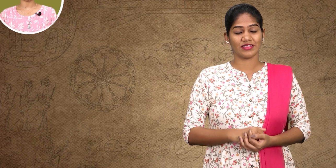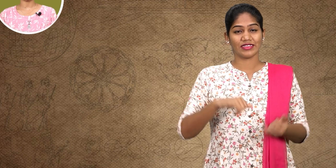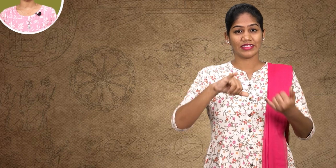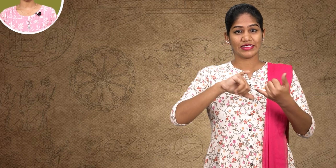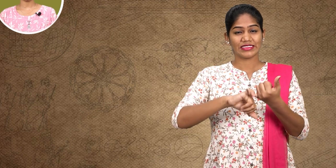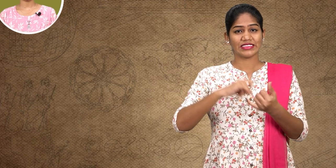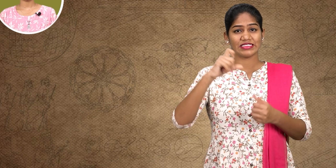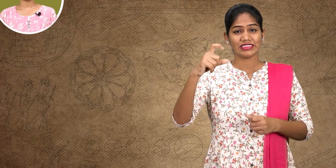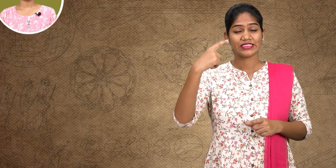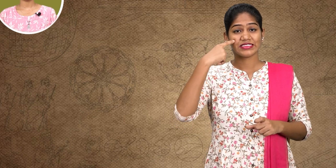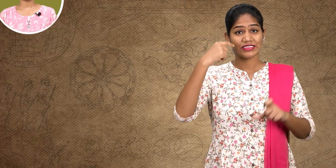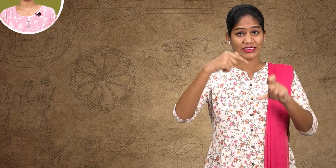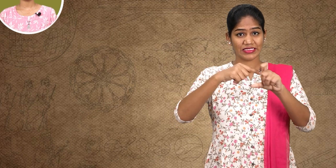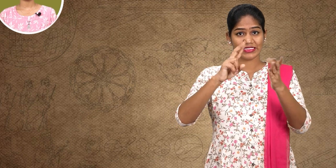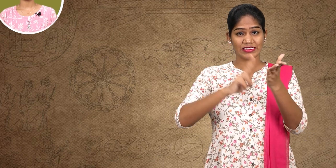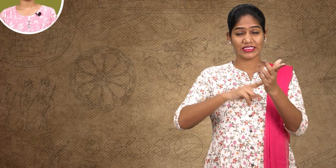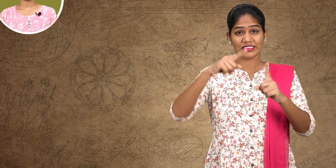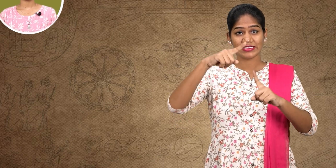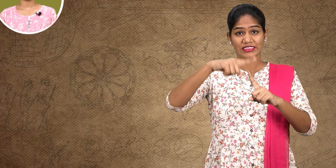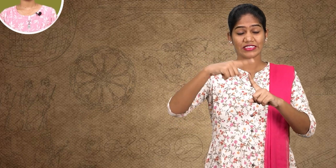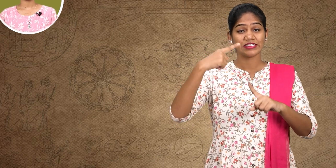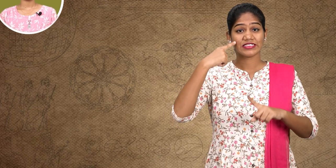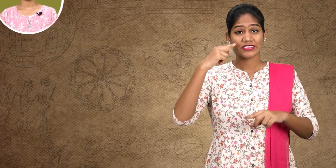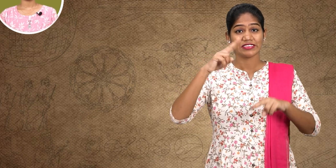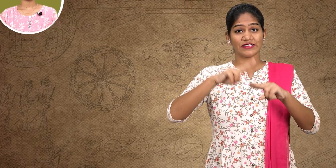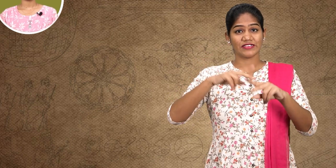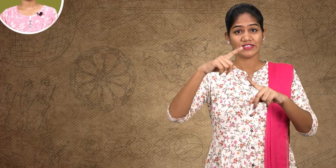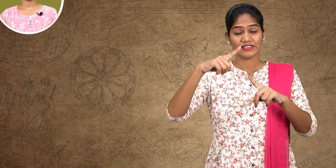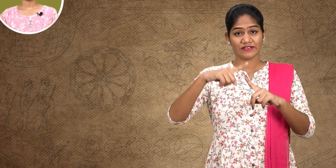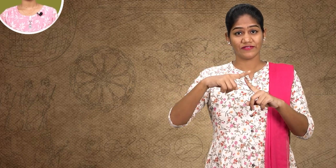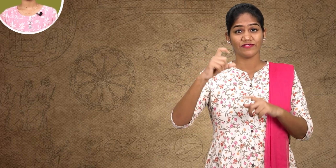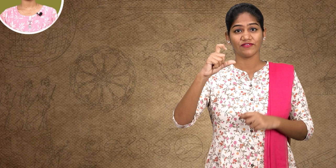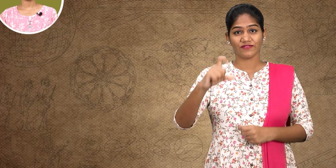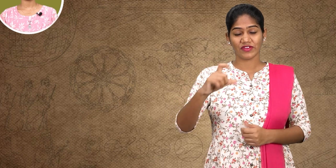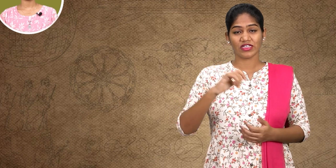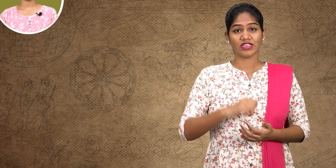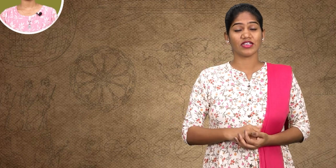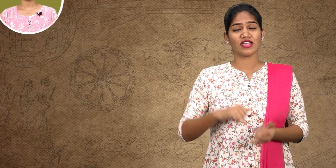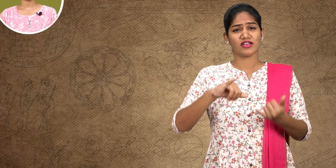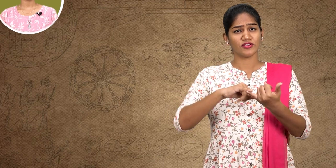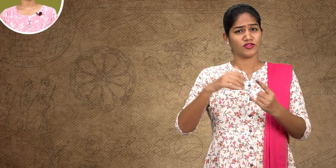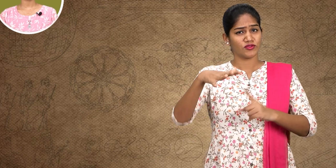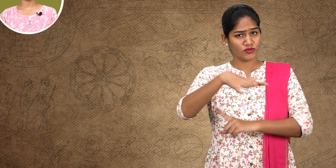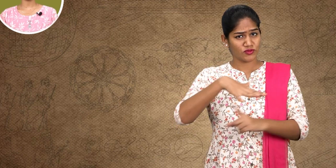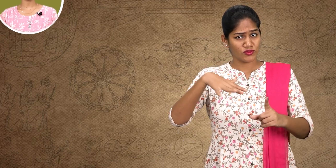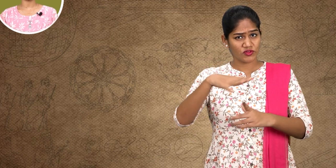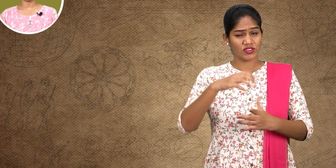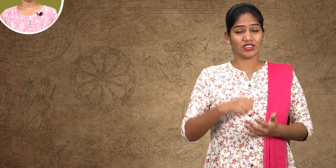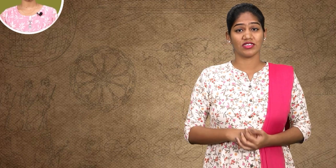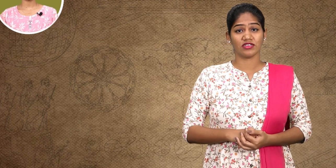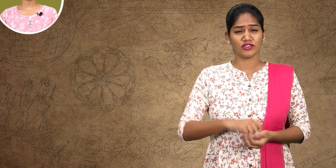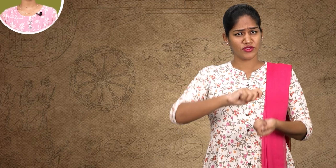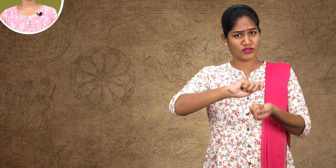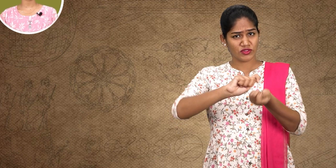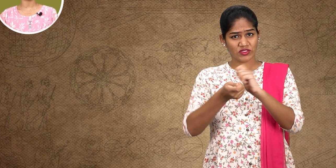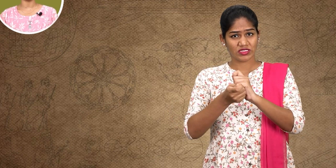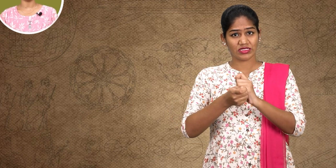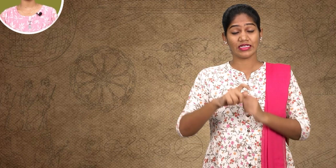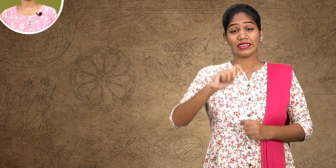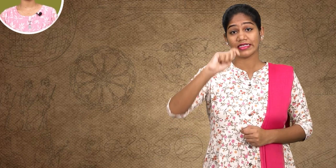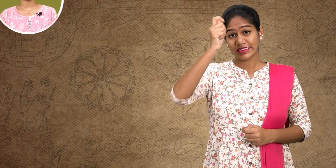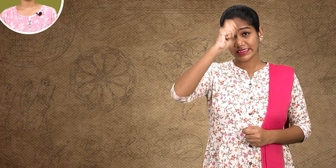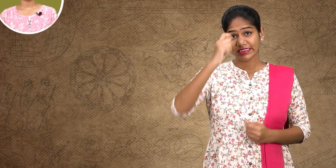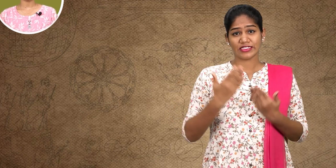Society to translate English